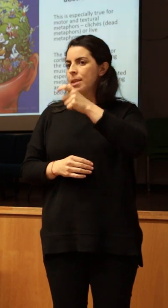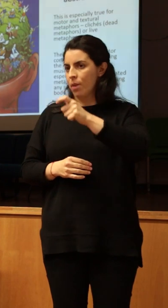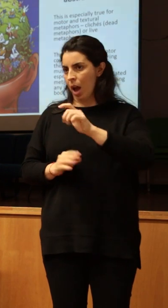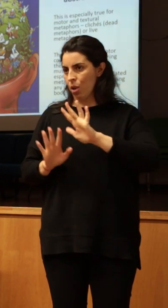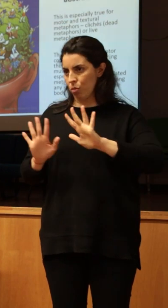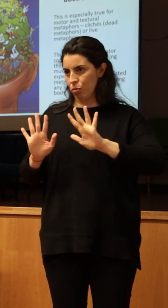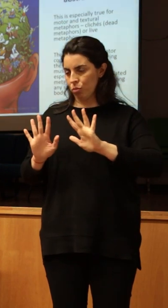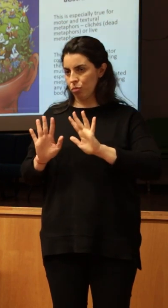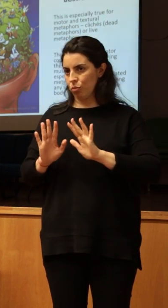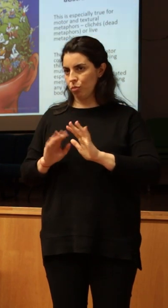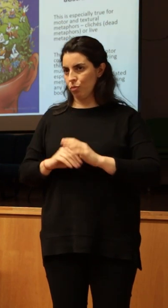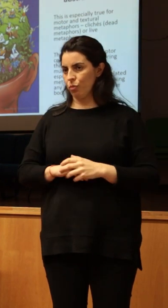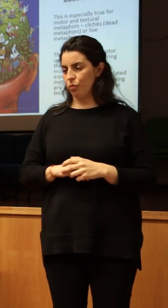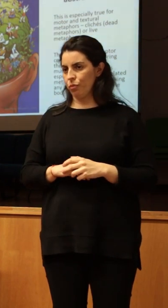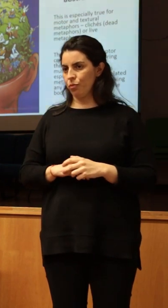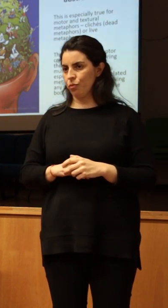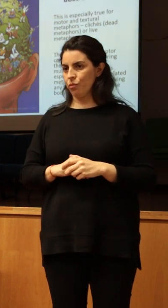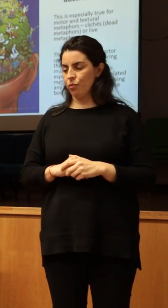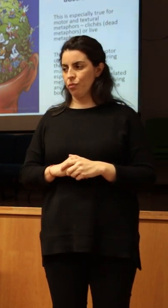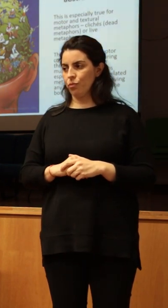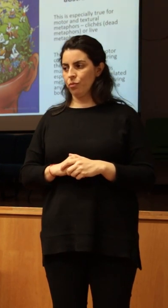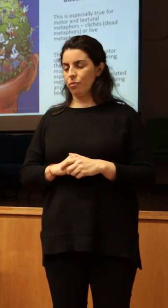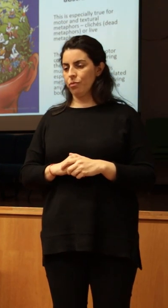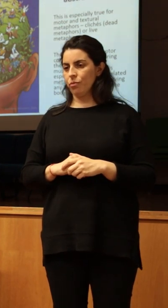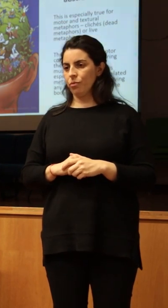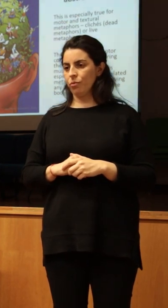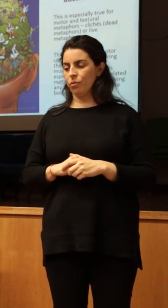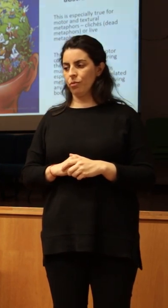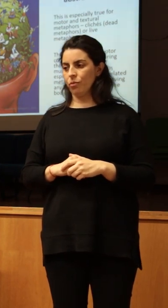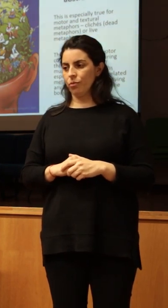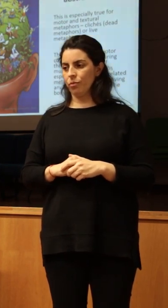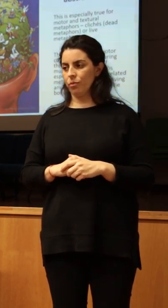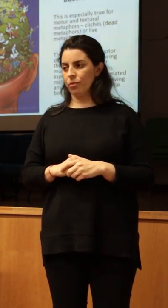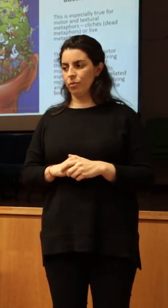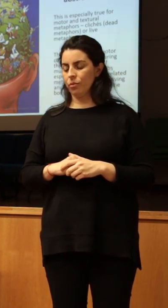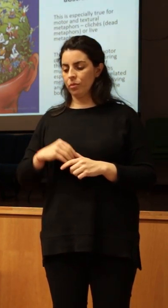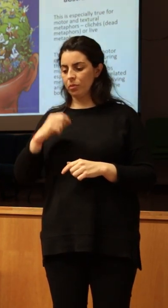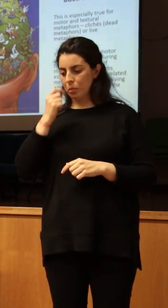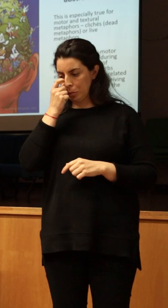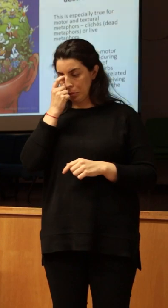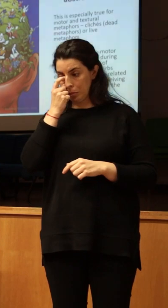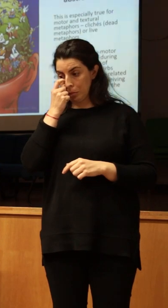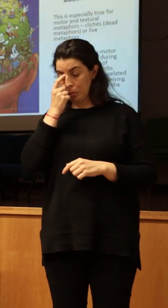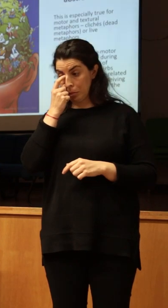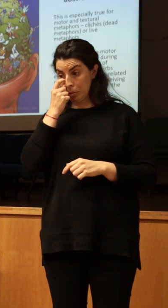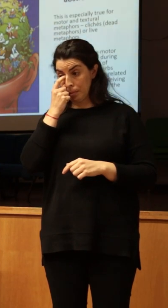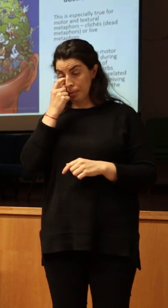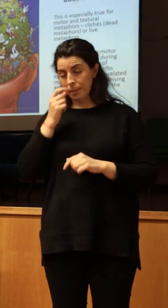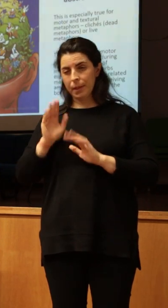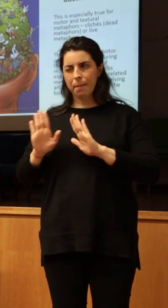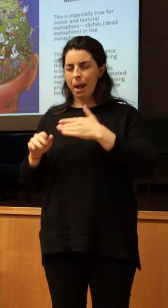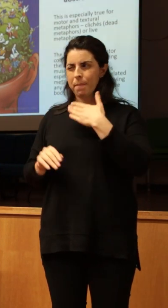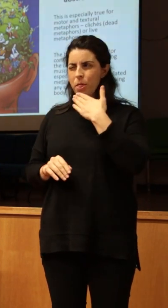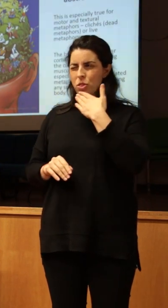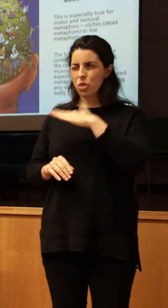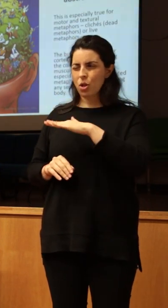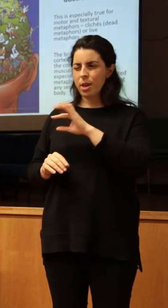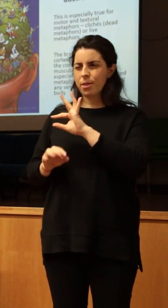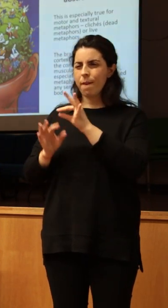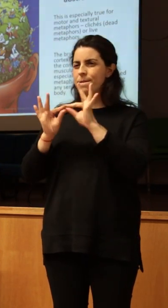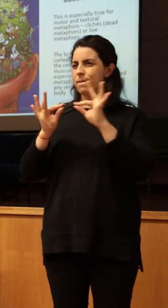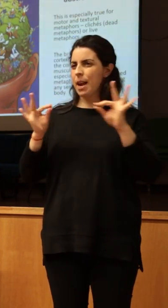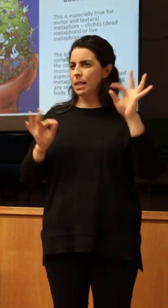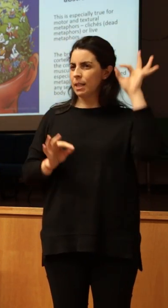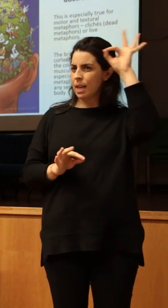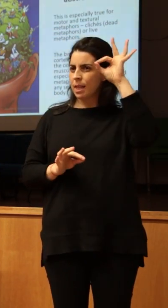still conditions, but when somebody is thinking or reading or singing or... I don't get it. I don't That's get okay. it.